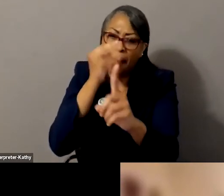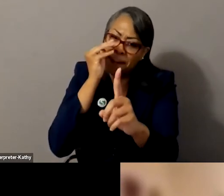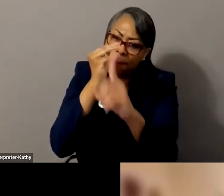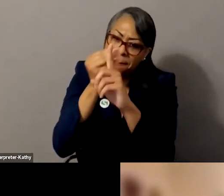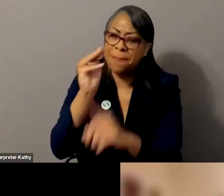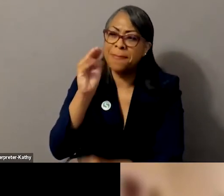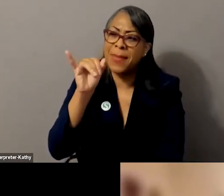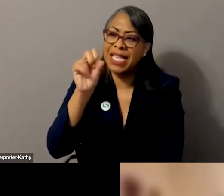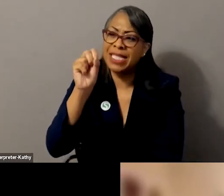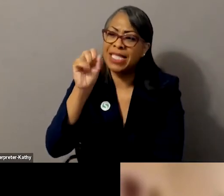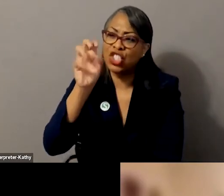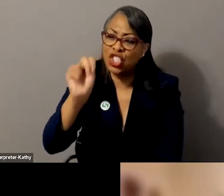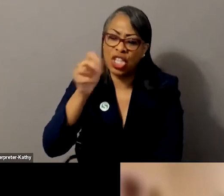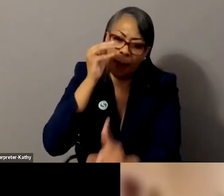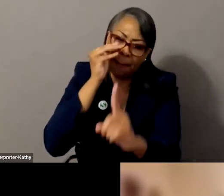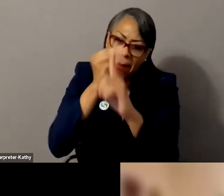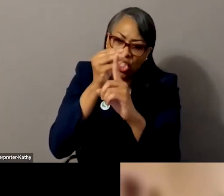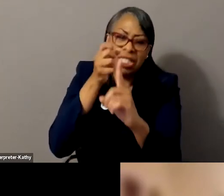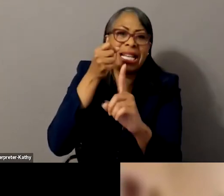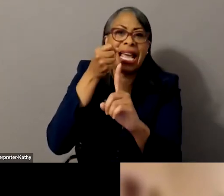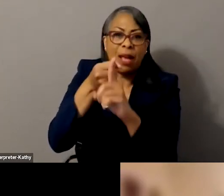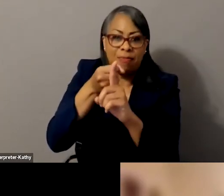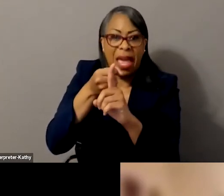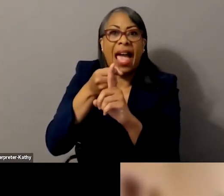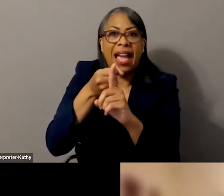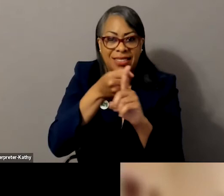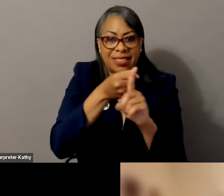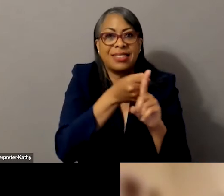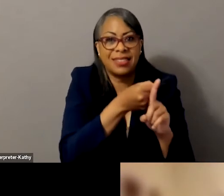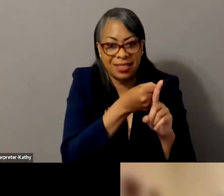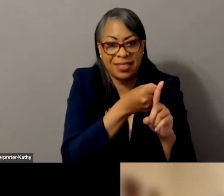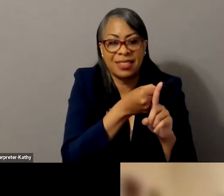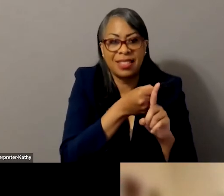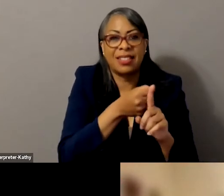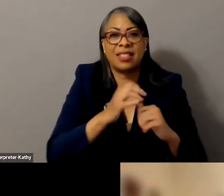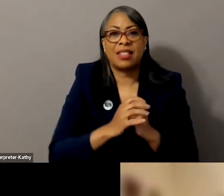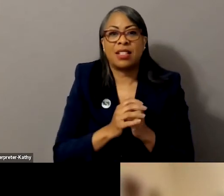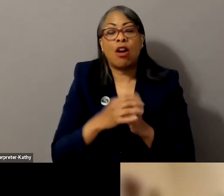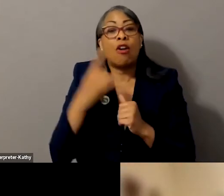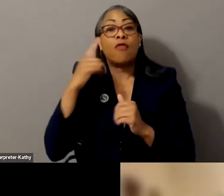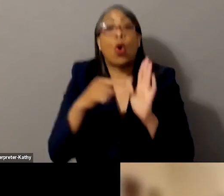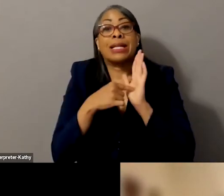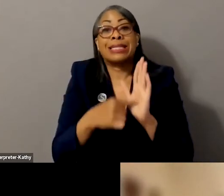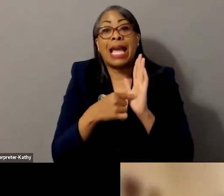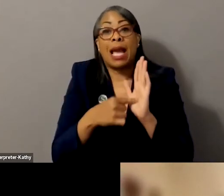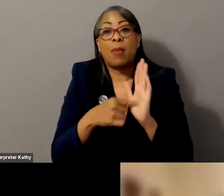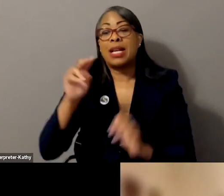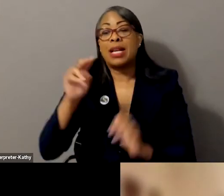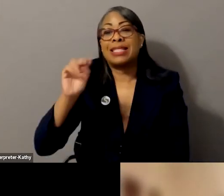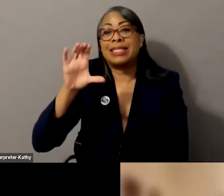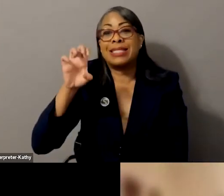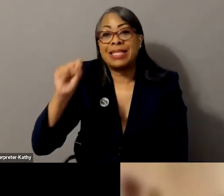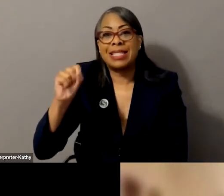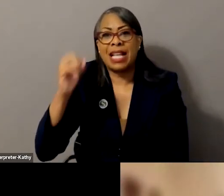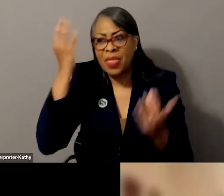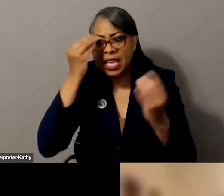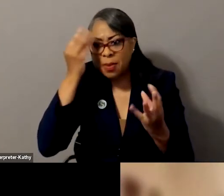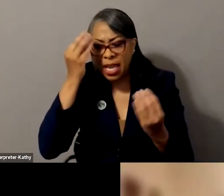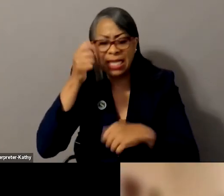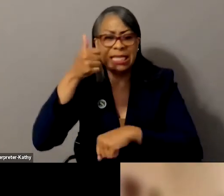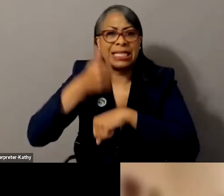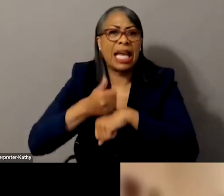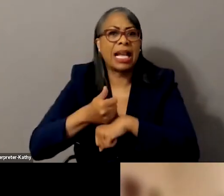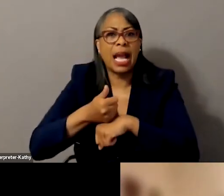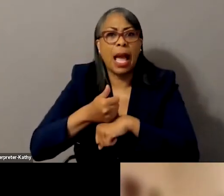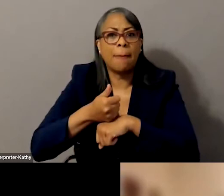impact. Consistent with the suggestion of this recommendation, for example, NCS is considering setting up